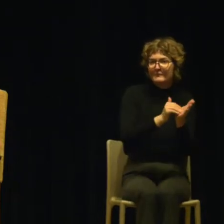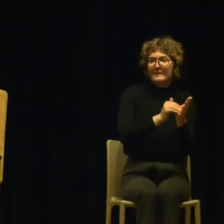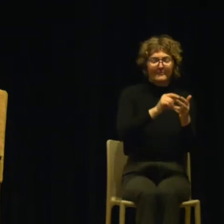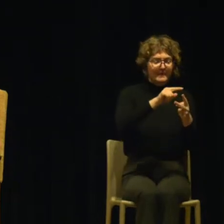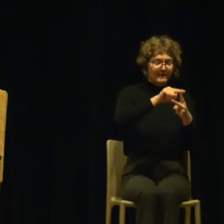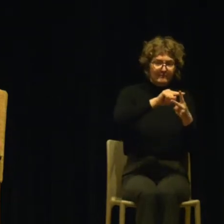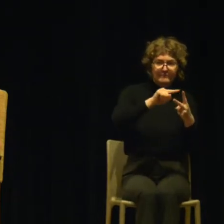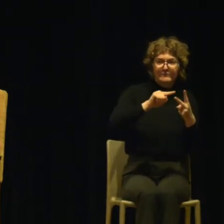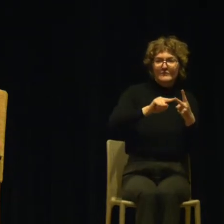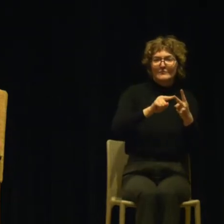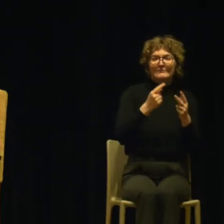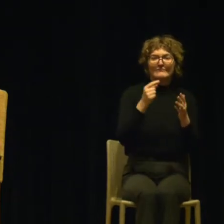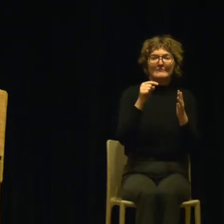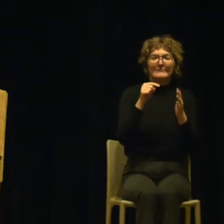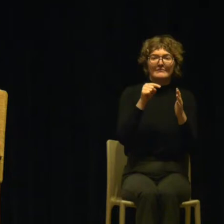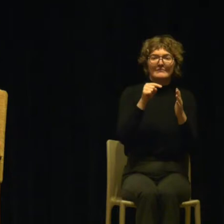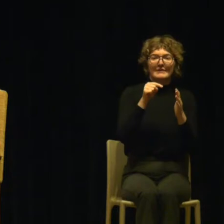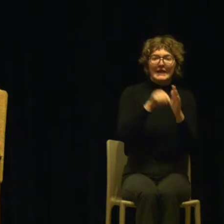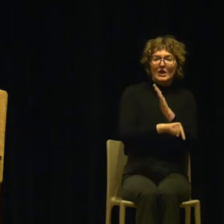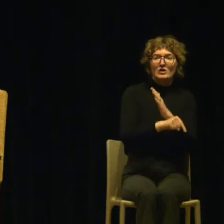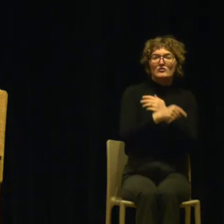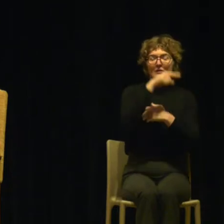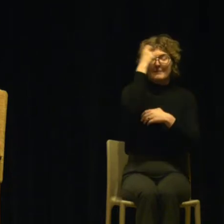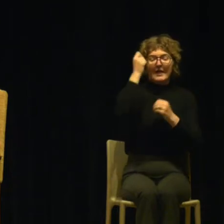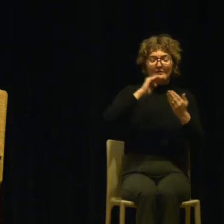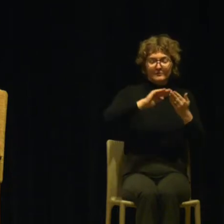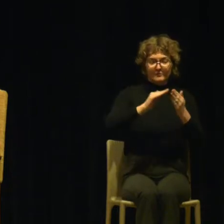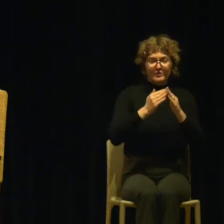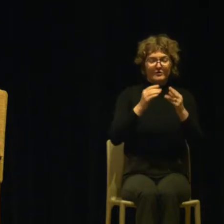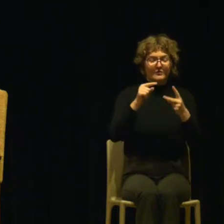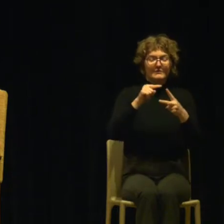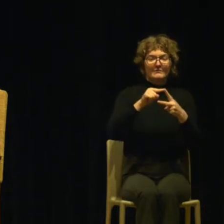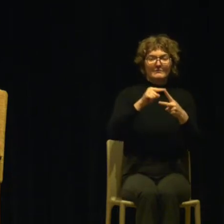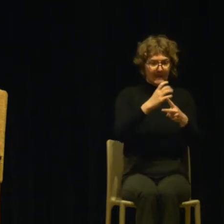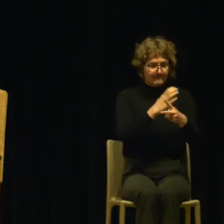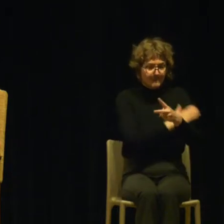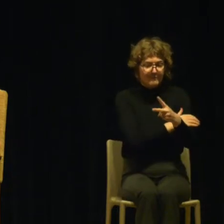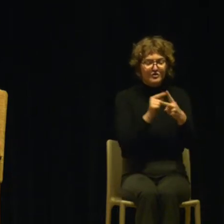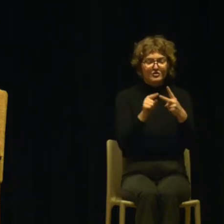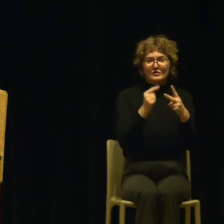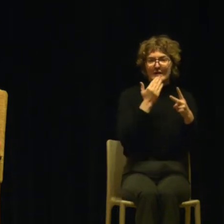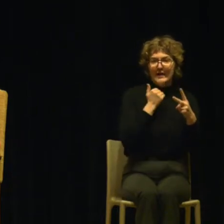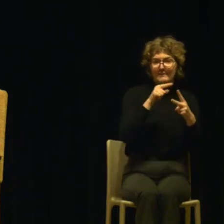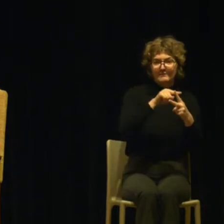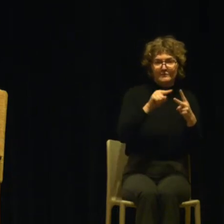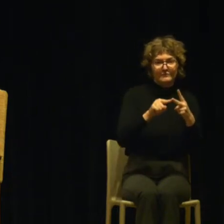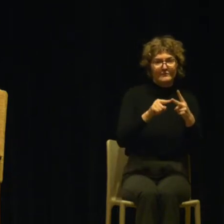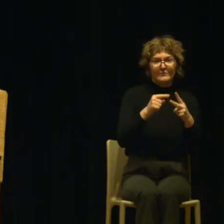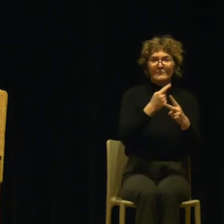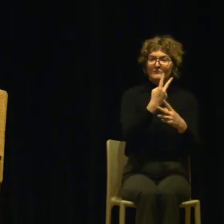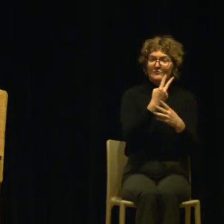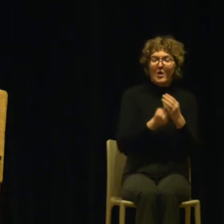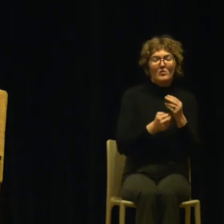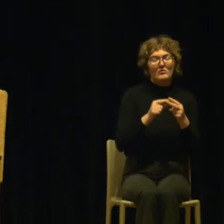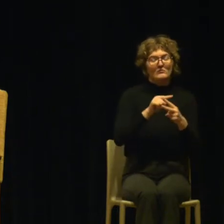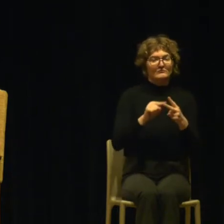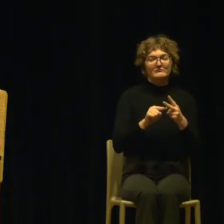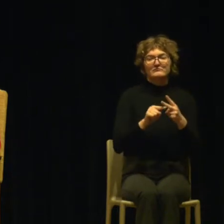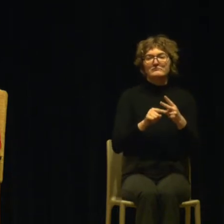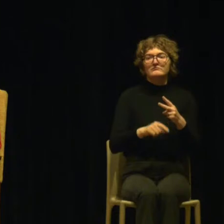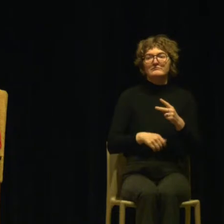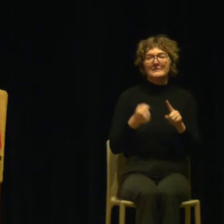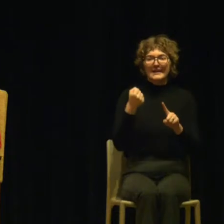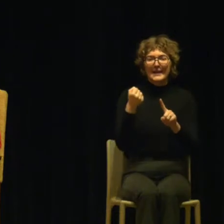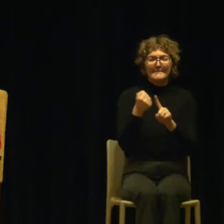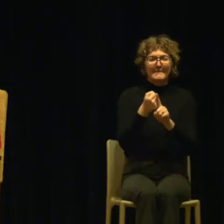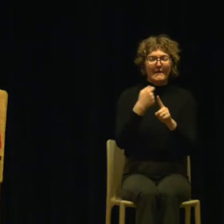that are killers in the Black community is high blood pressure and diabetes. I mean, that is just that is the cornerstone of so many things that